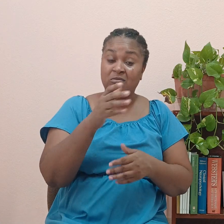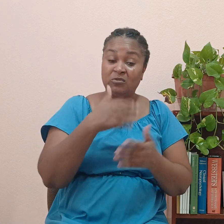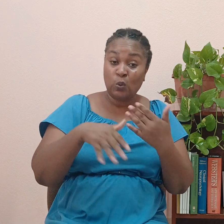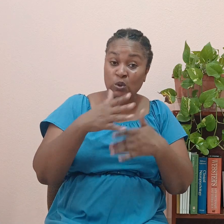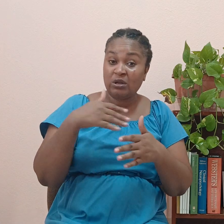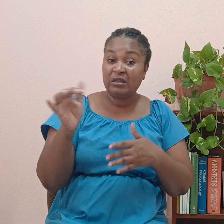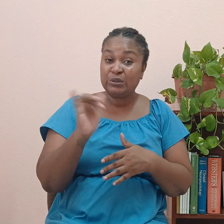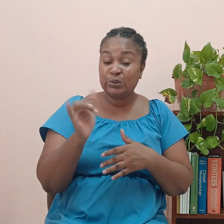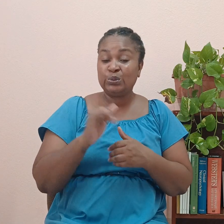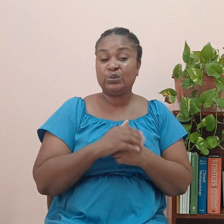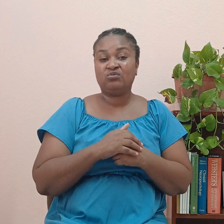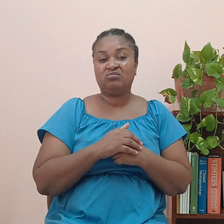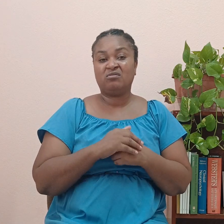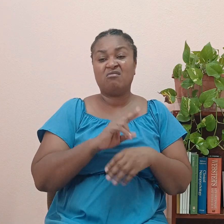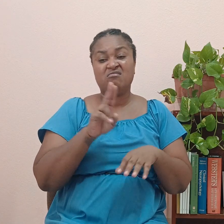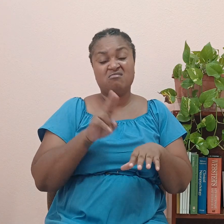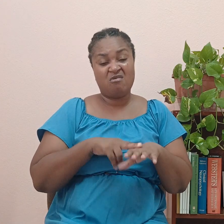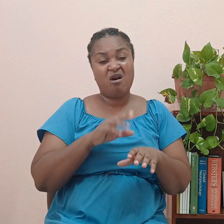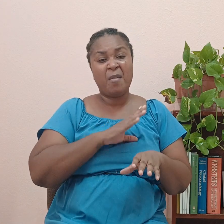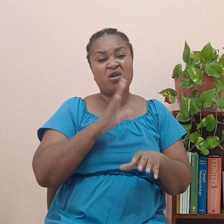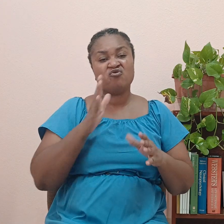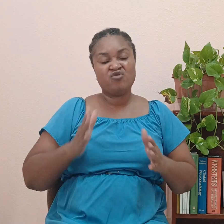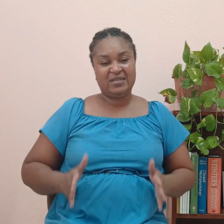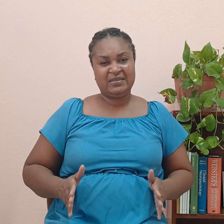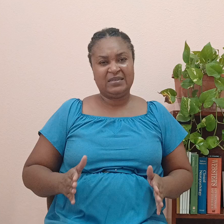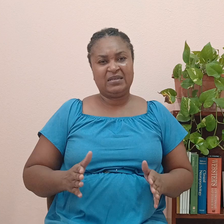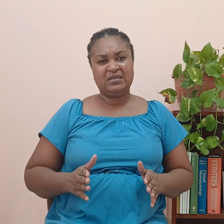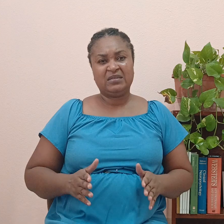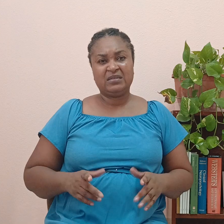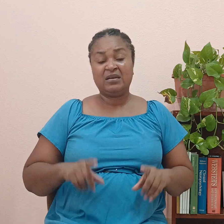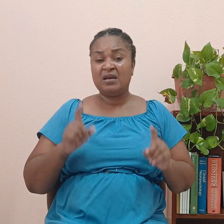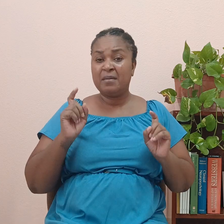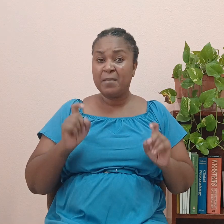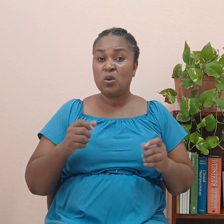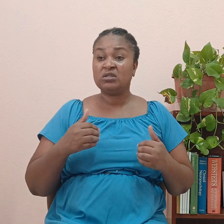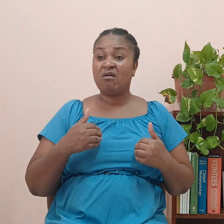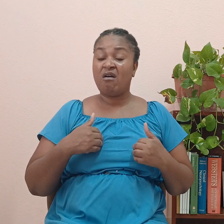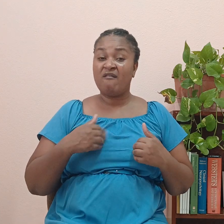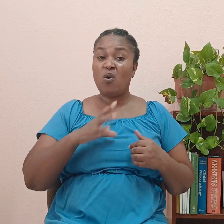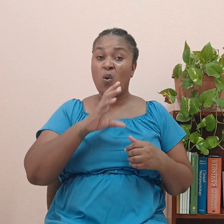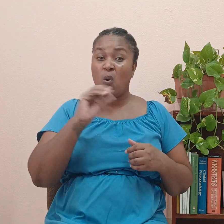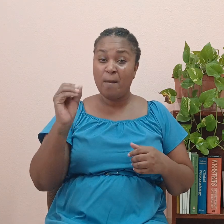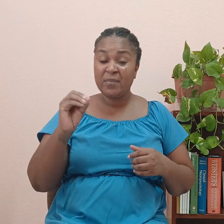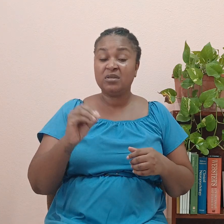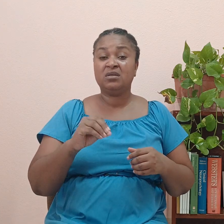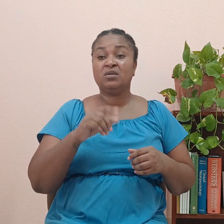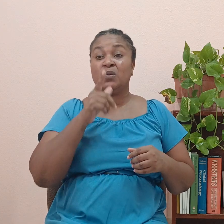Ordinary Christians are meant to have companions with whom to commune.